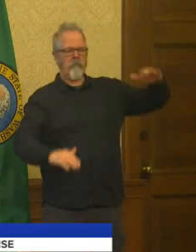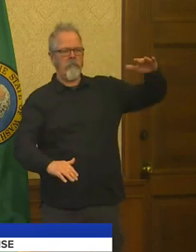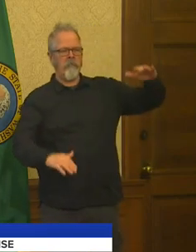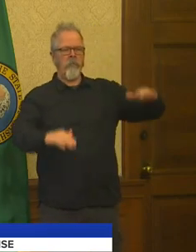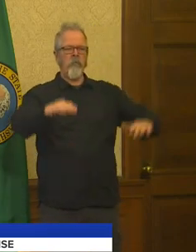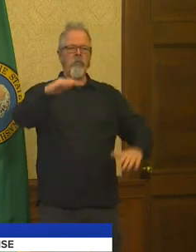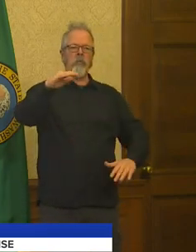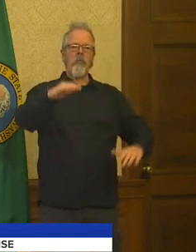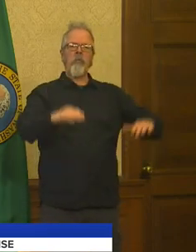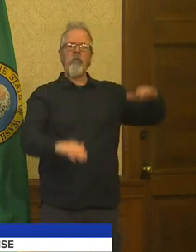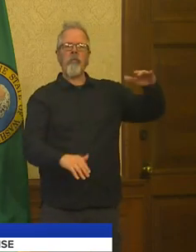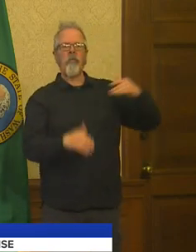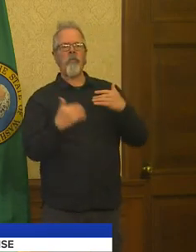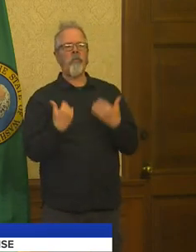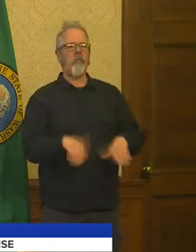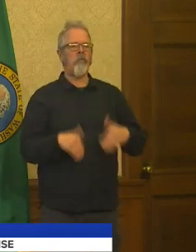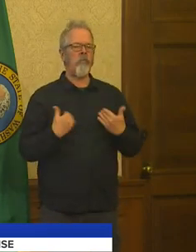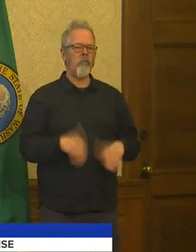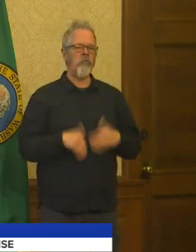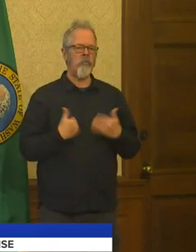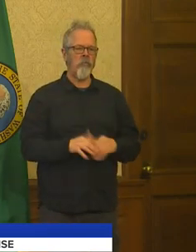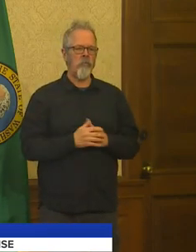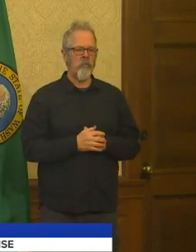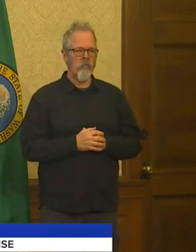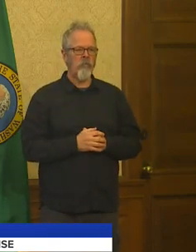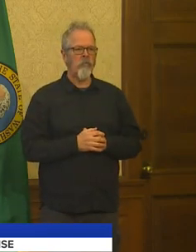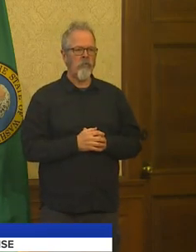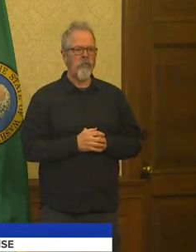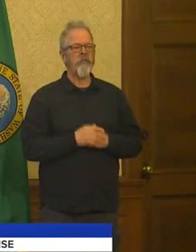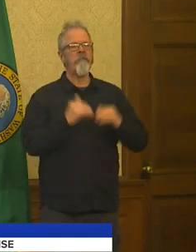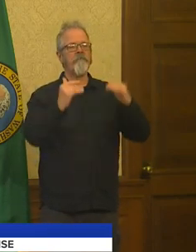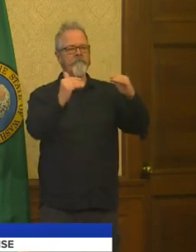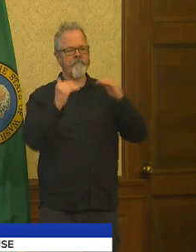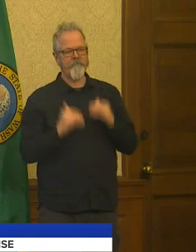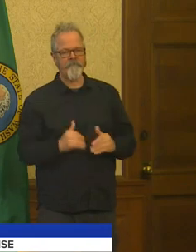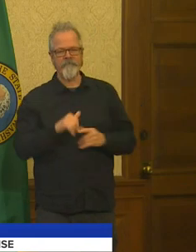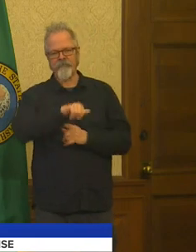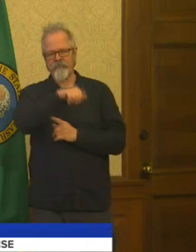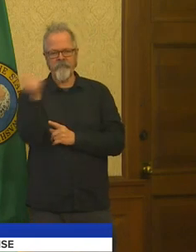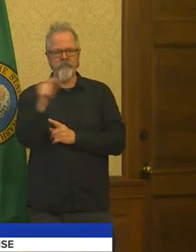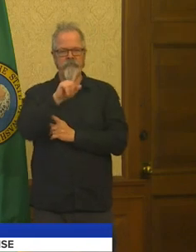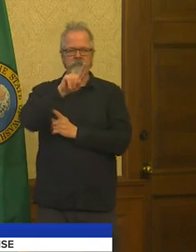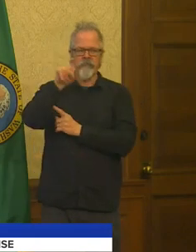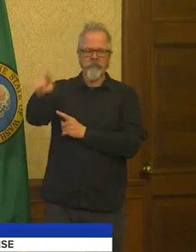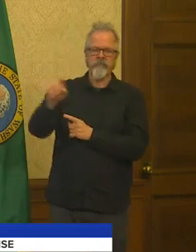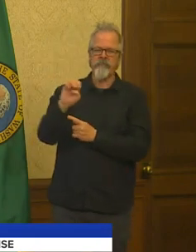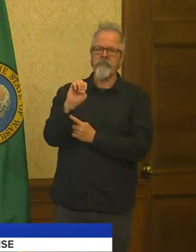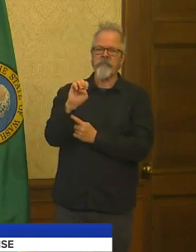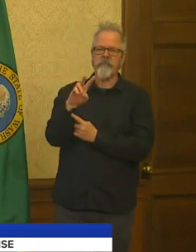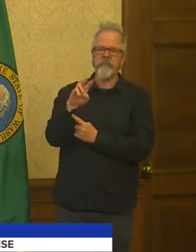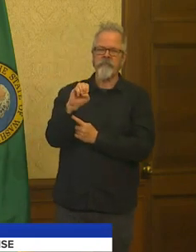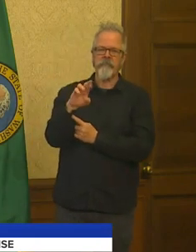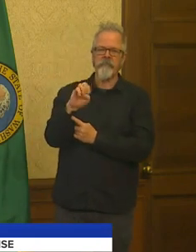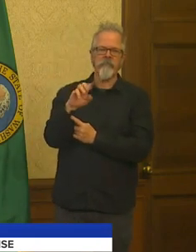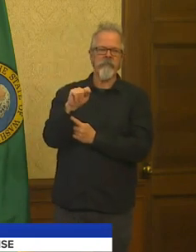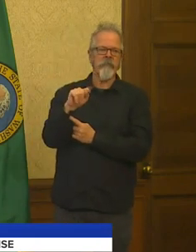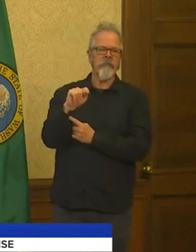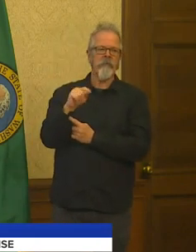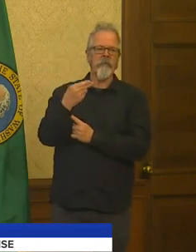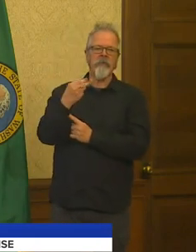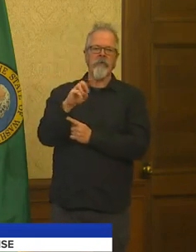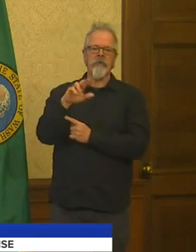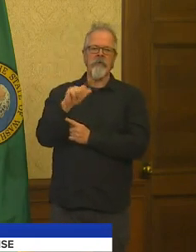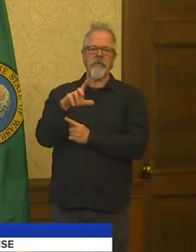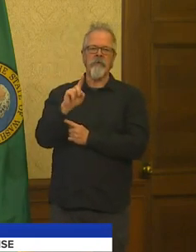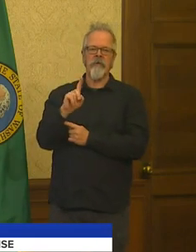Governor, just a couple questions, and maybe on your announcement today. First, do we know which